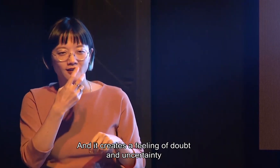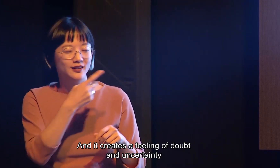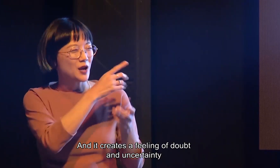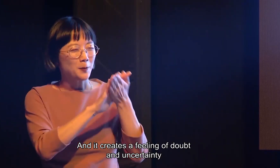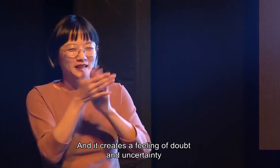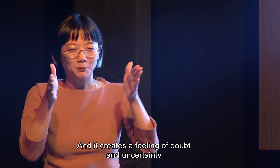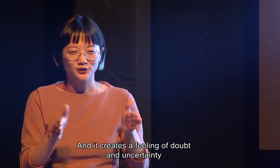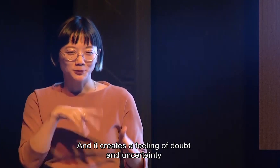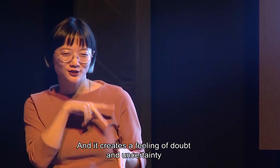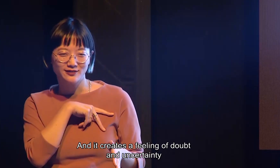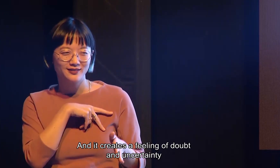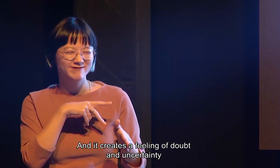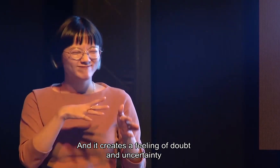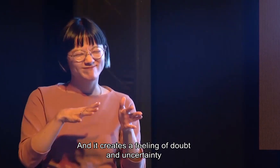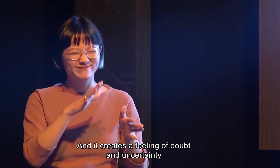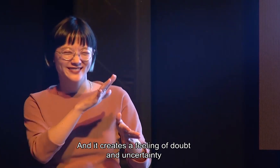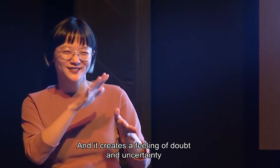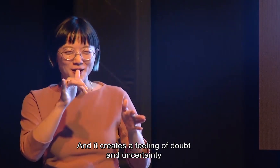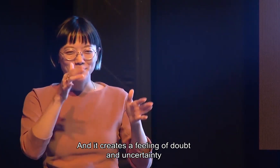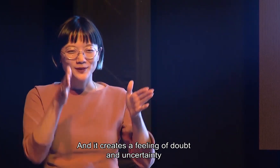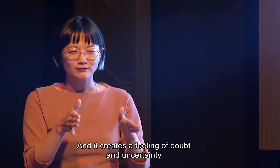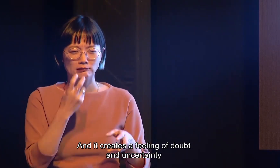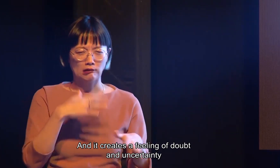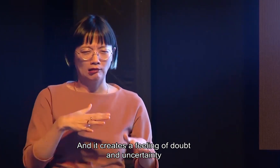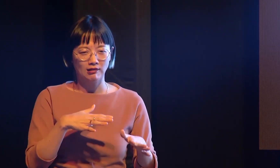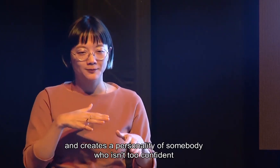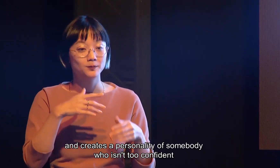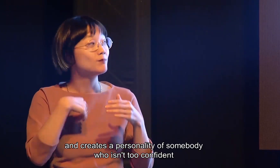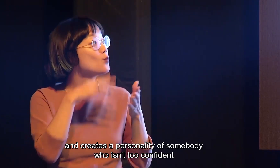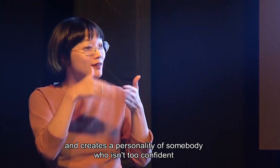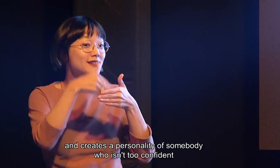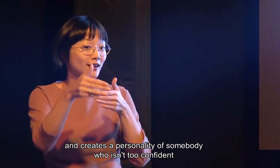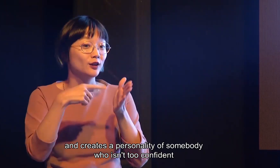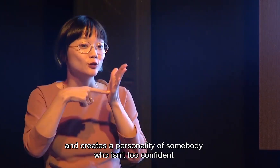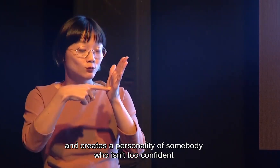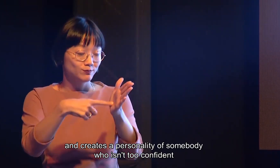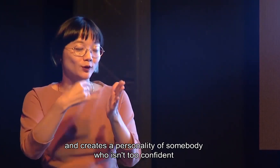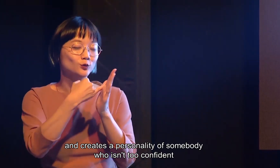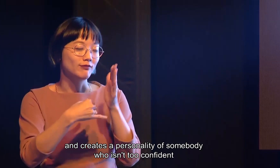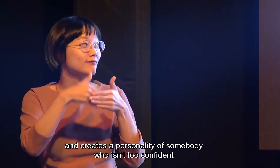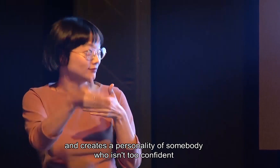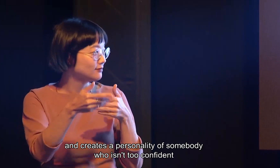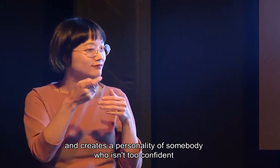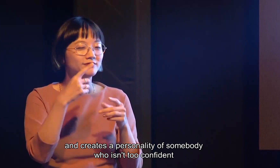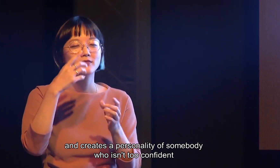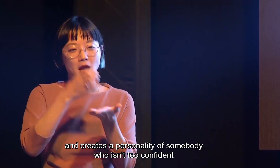And it creates a feeling of doubt and uncertainty and creates a personality of somebody who isn't too